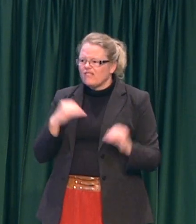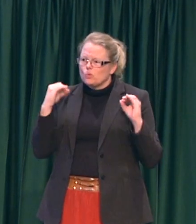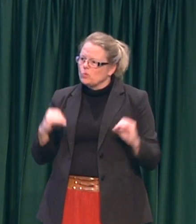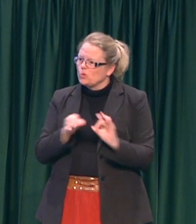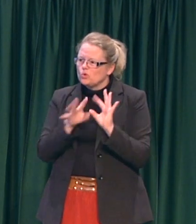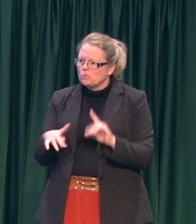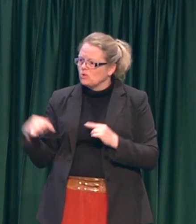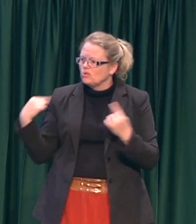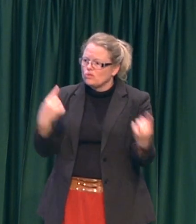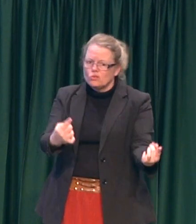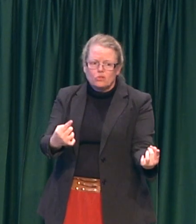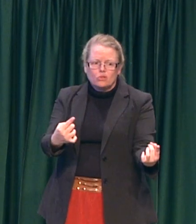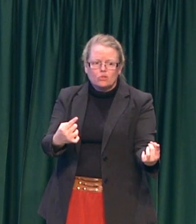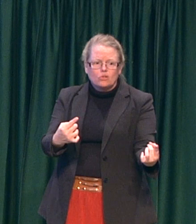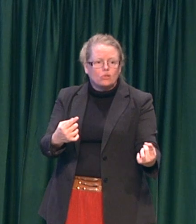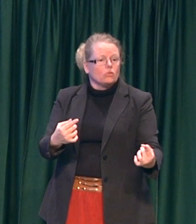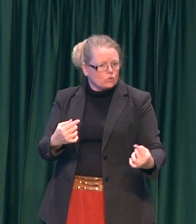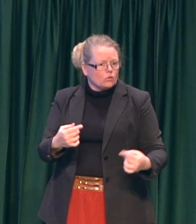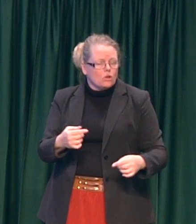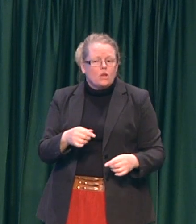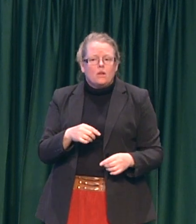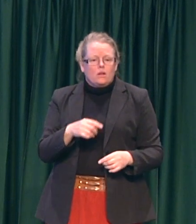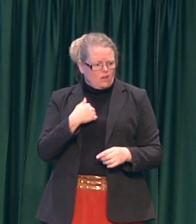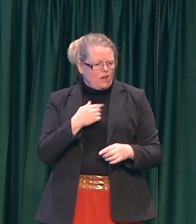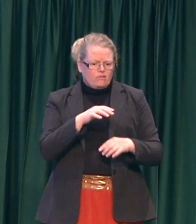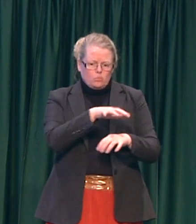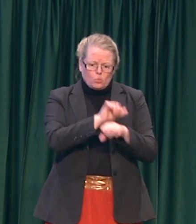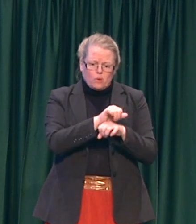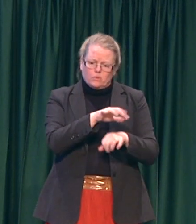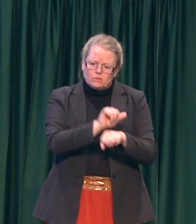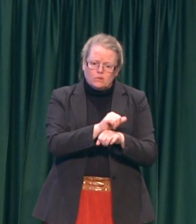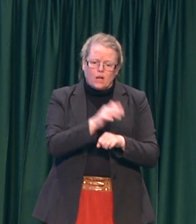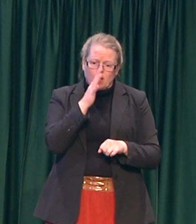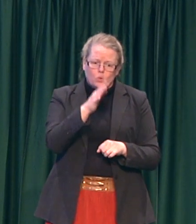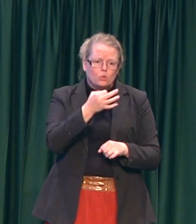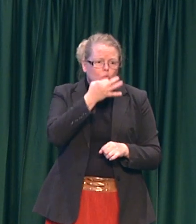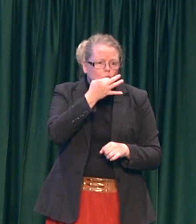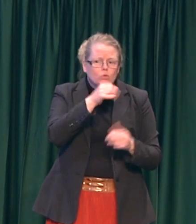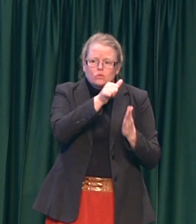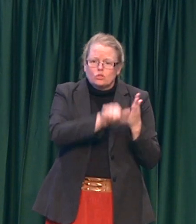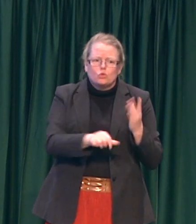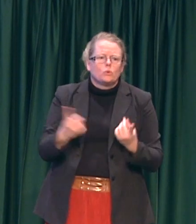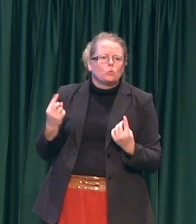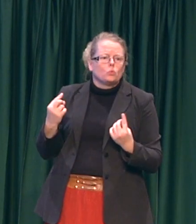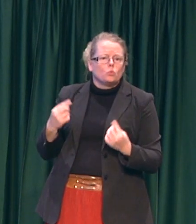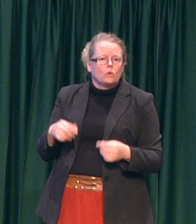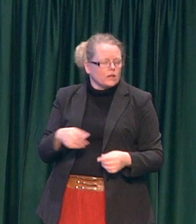And I've had, deaf people call my office and say, up until this point, I haven't had interpreters, and I